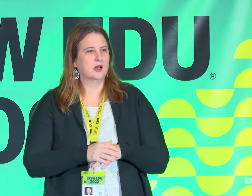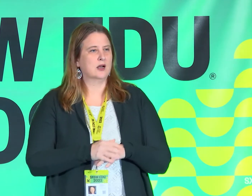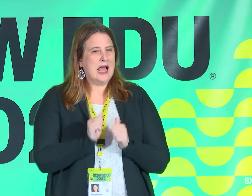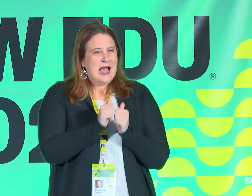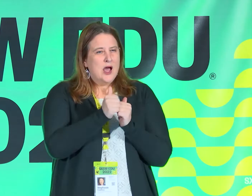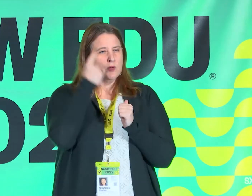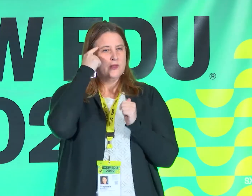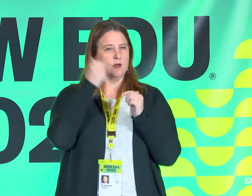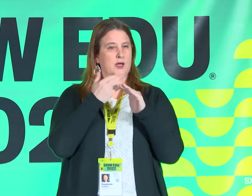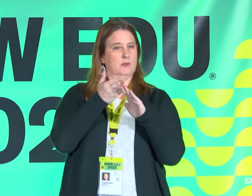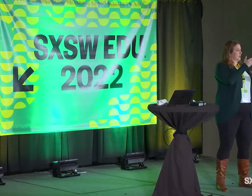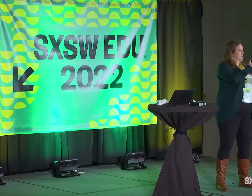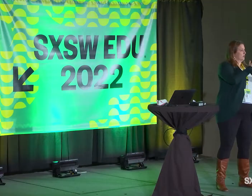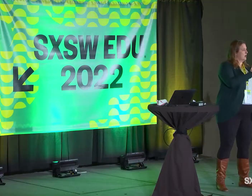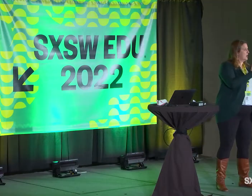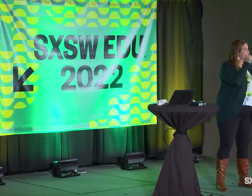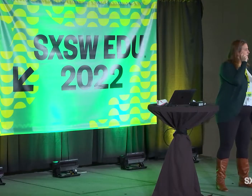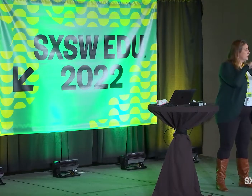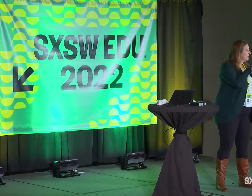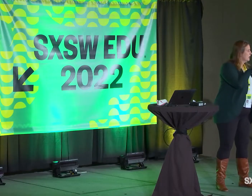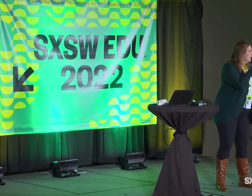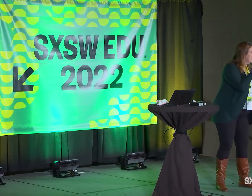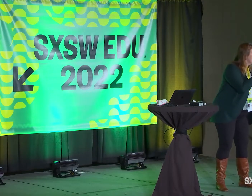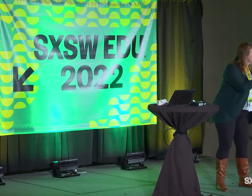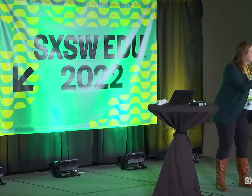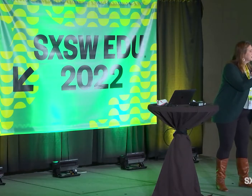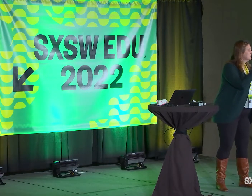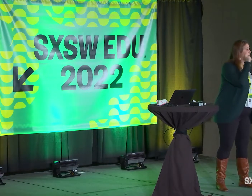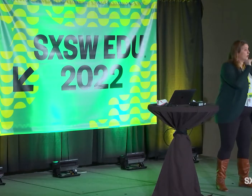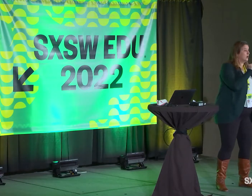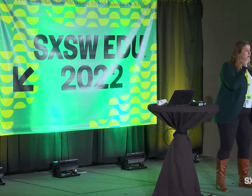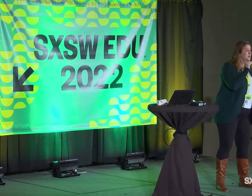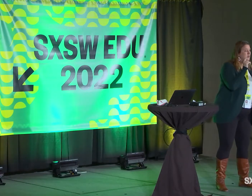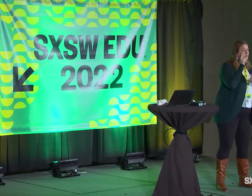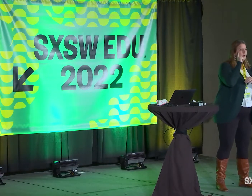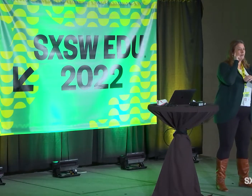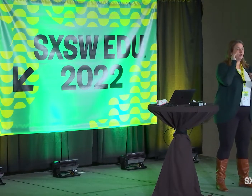you hear this? How do you think about it beforehand in terms of accessibility for equity?